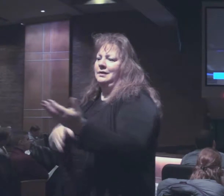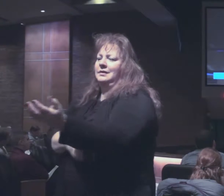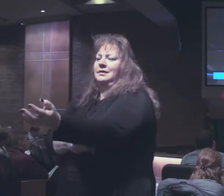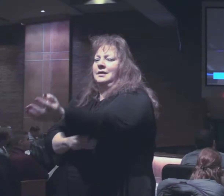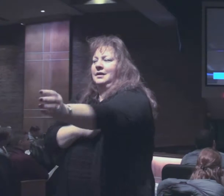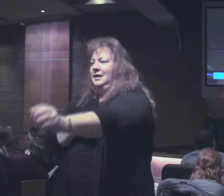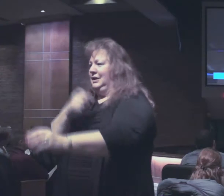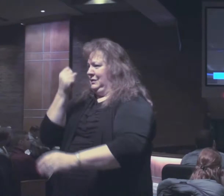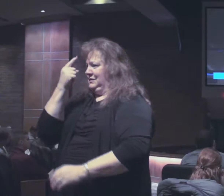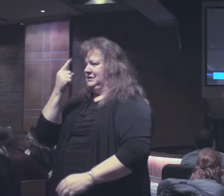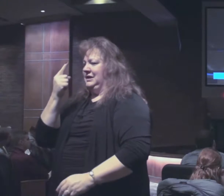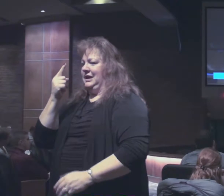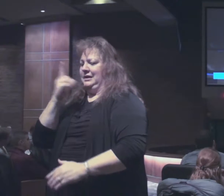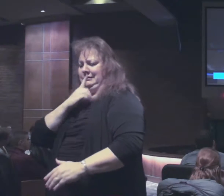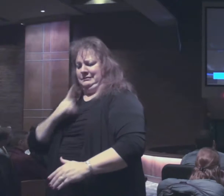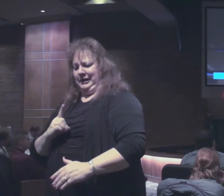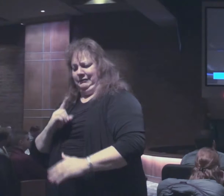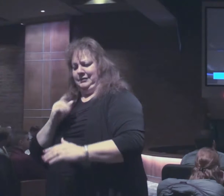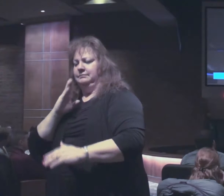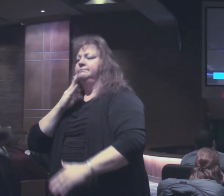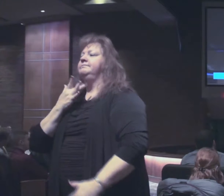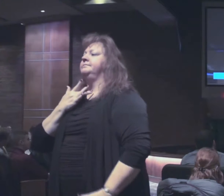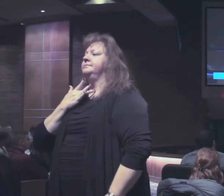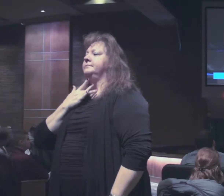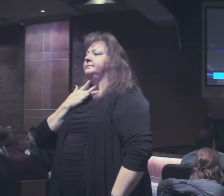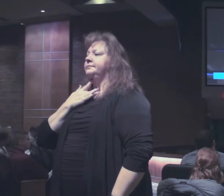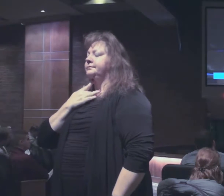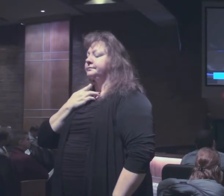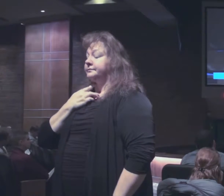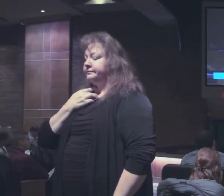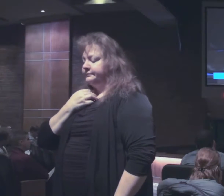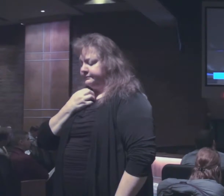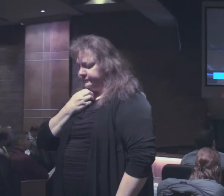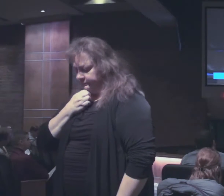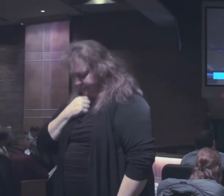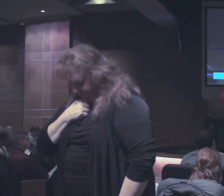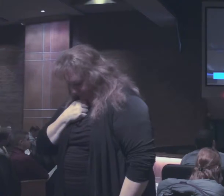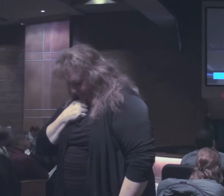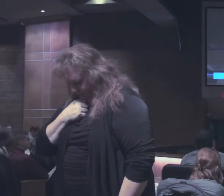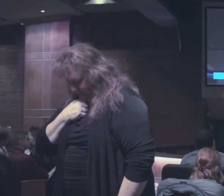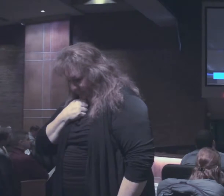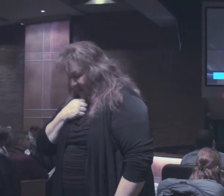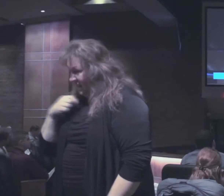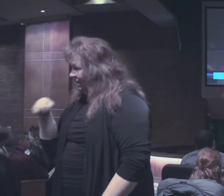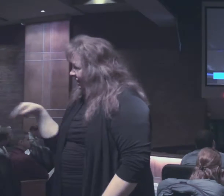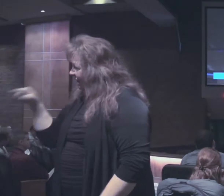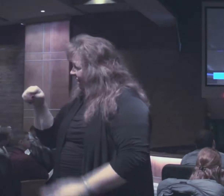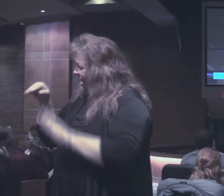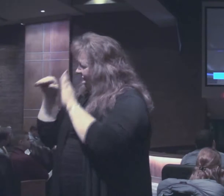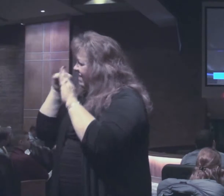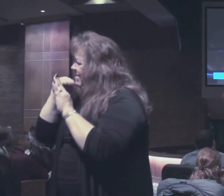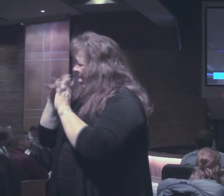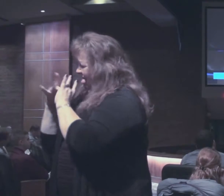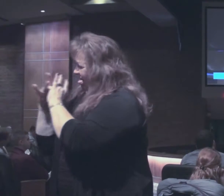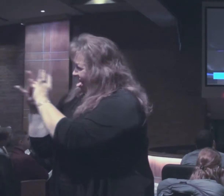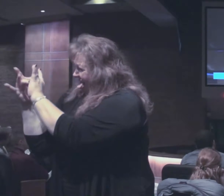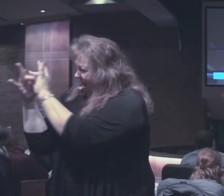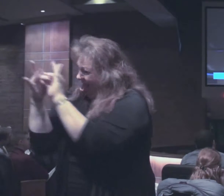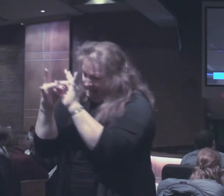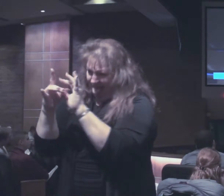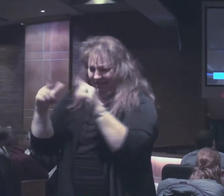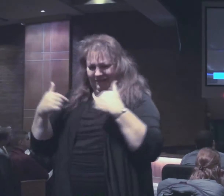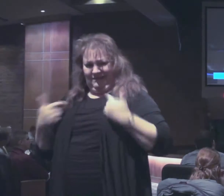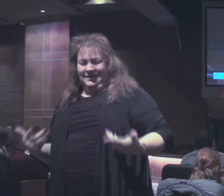Can you see humility in David? He's being slanderously attacked by his